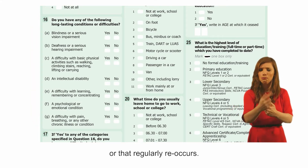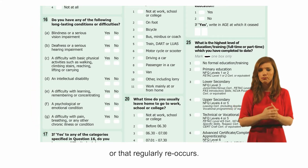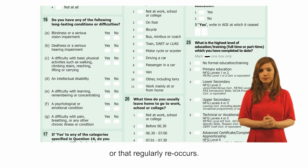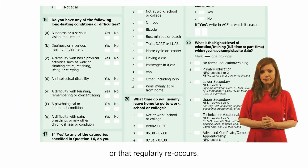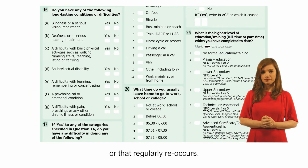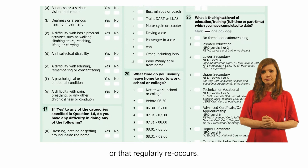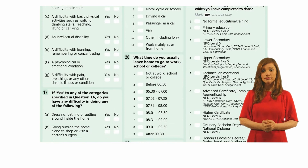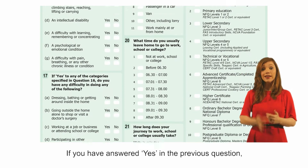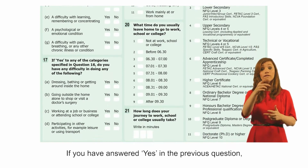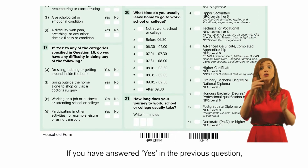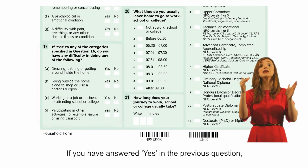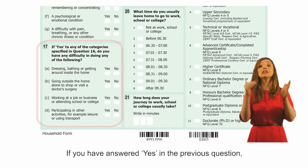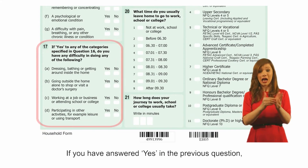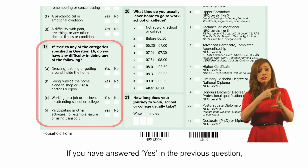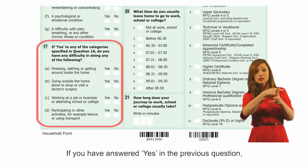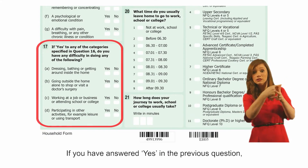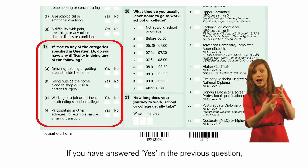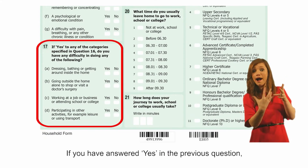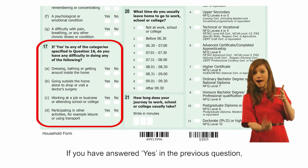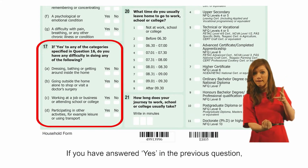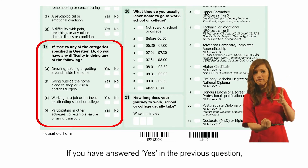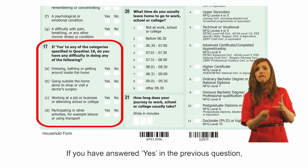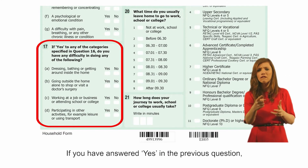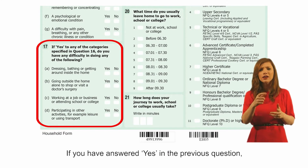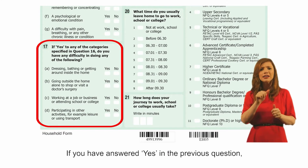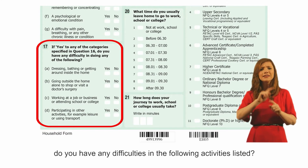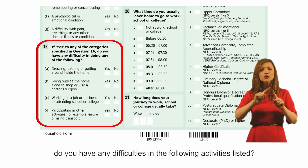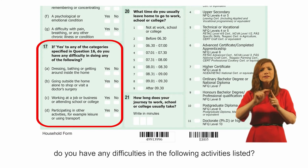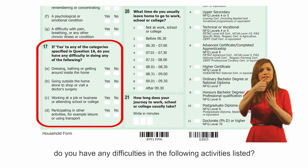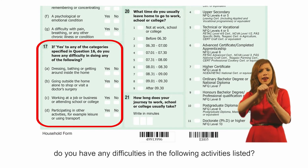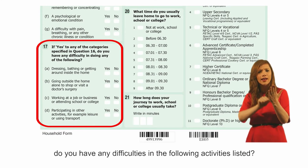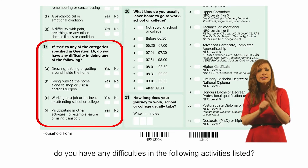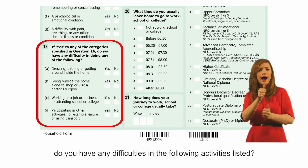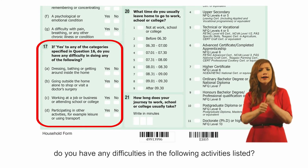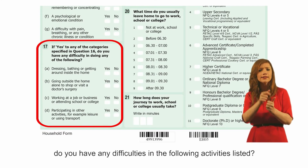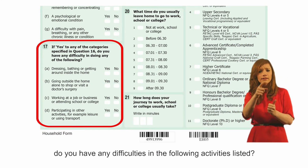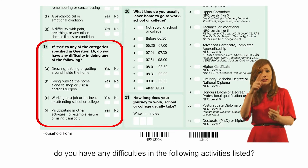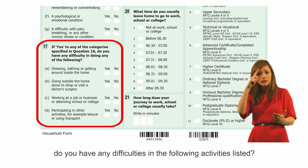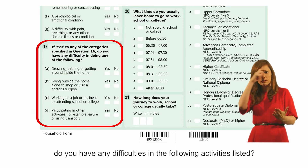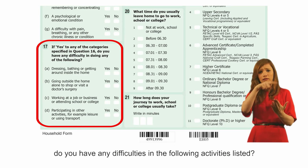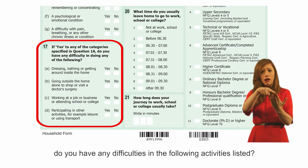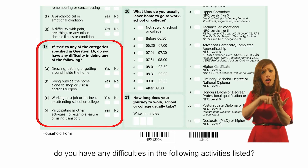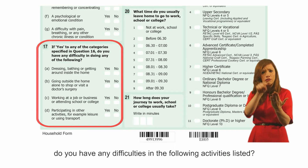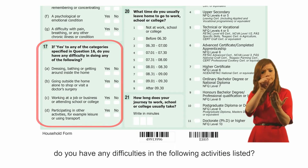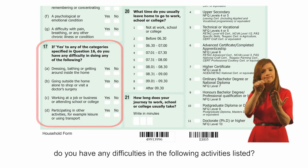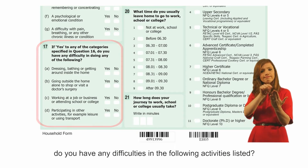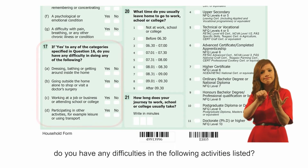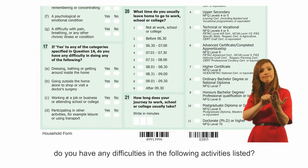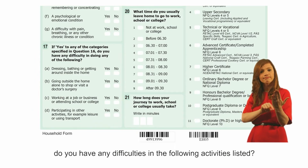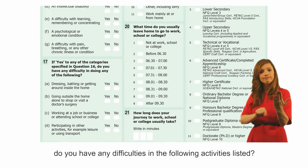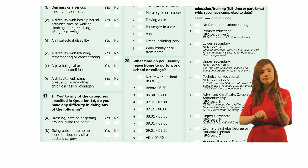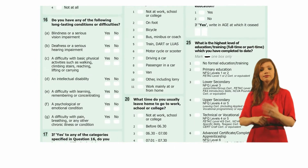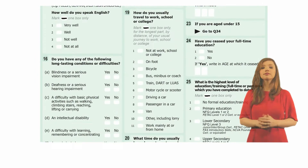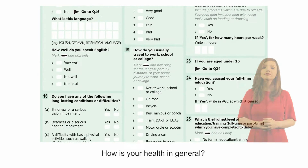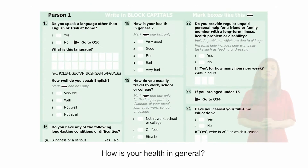If you have answered yes in the previous question, Do you have any difficulties in the following activities